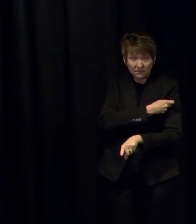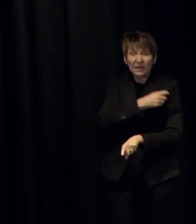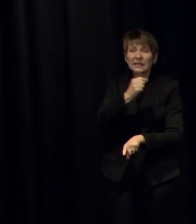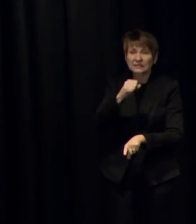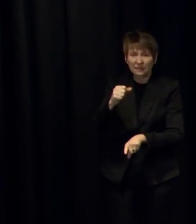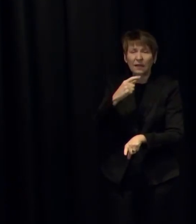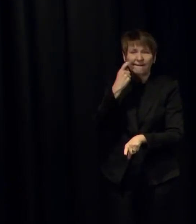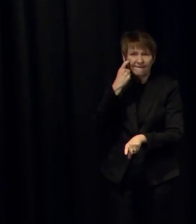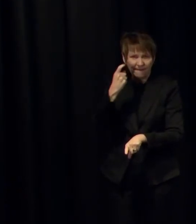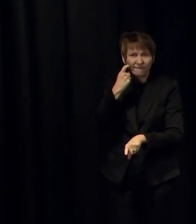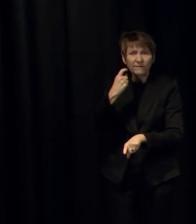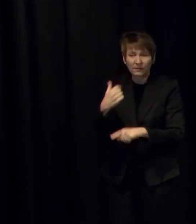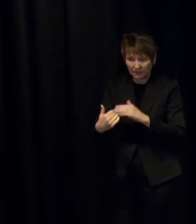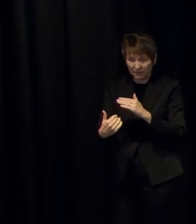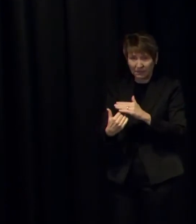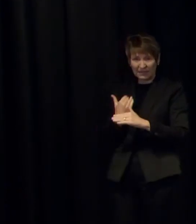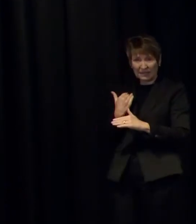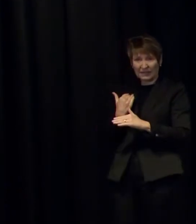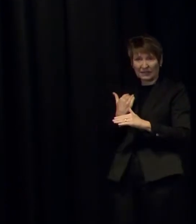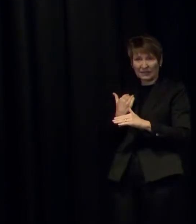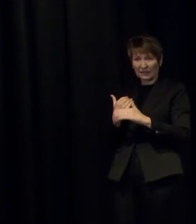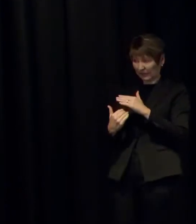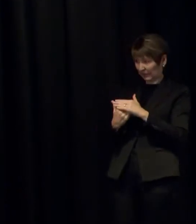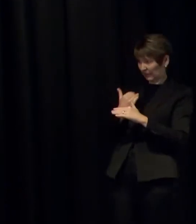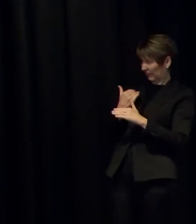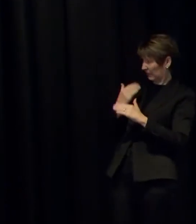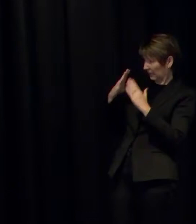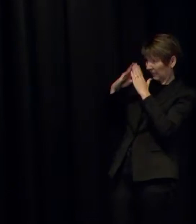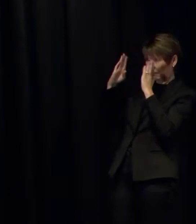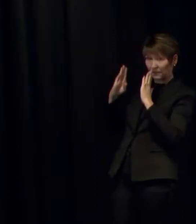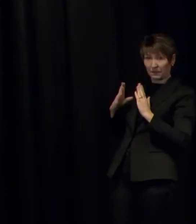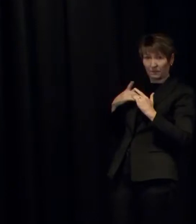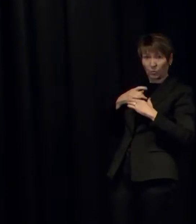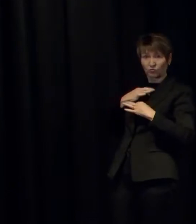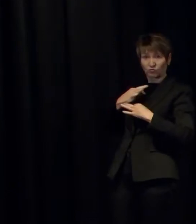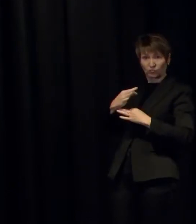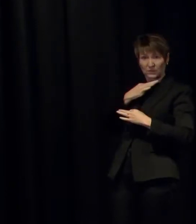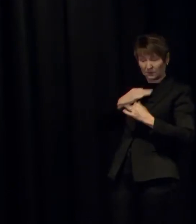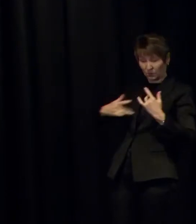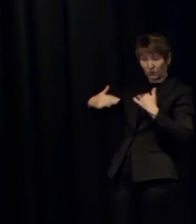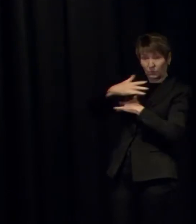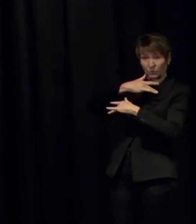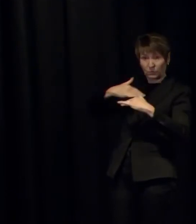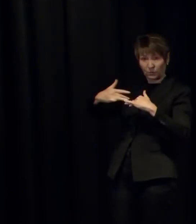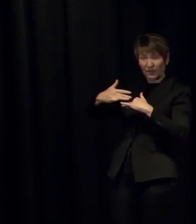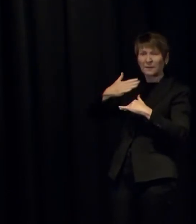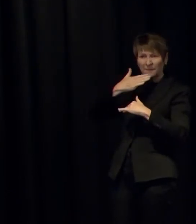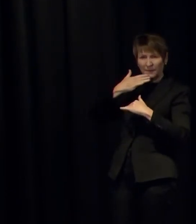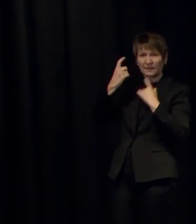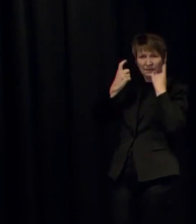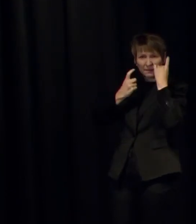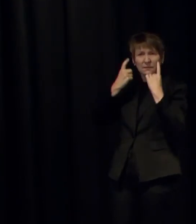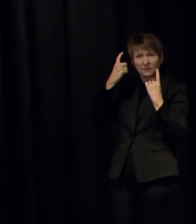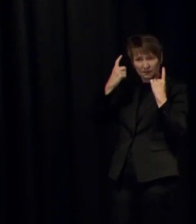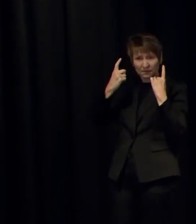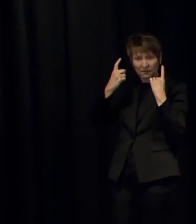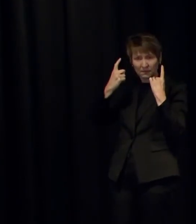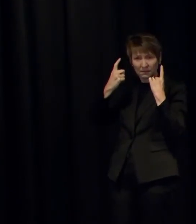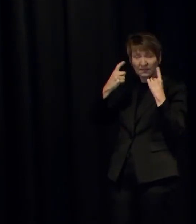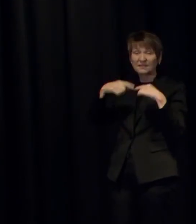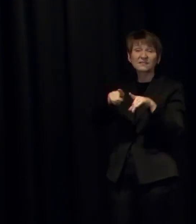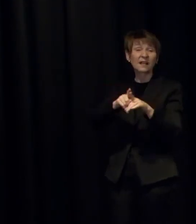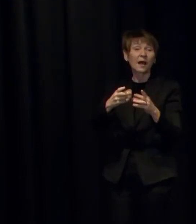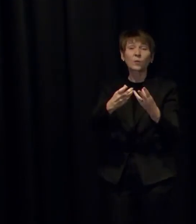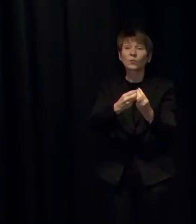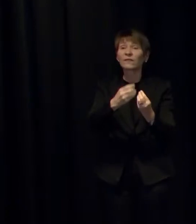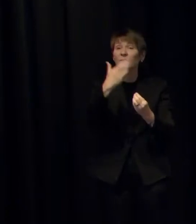with 5,000 and declining active cases. So we need to keep our kids in mind. In schools in particular, as you've